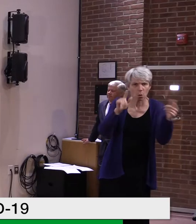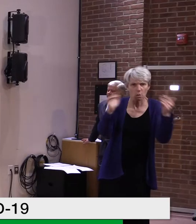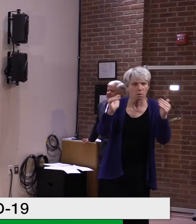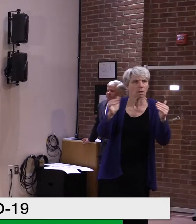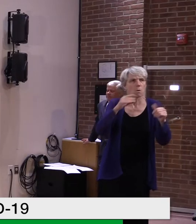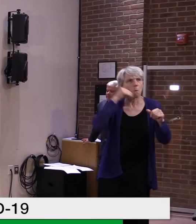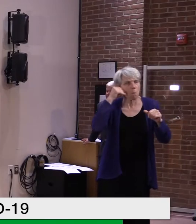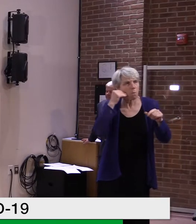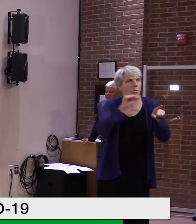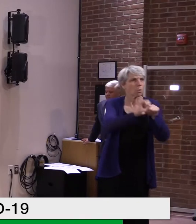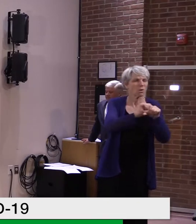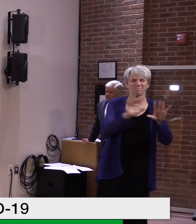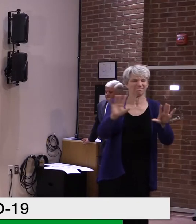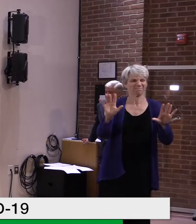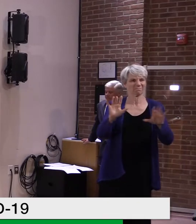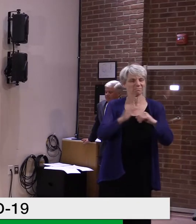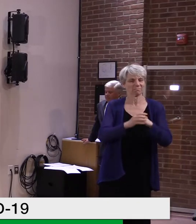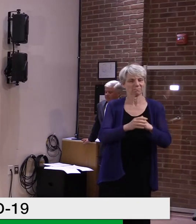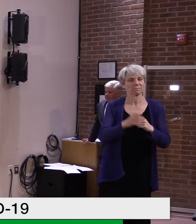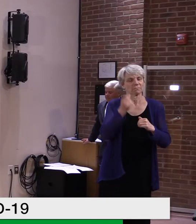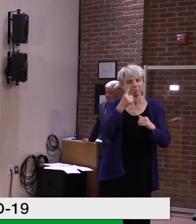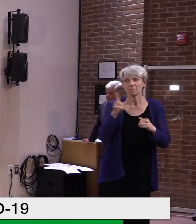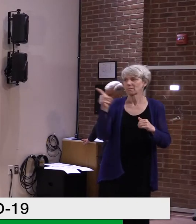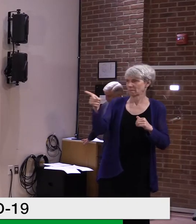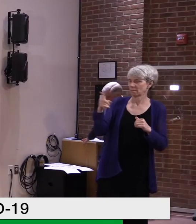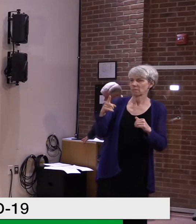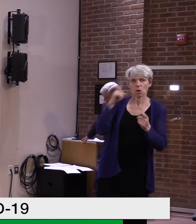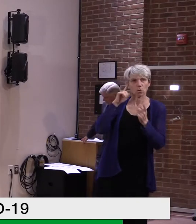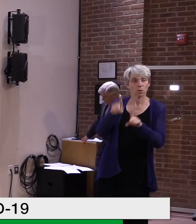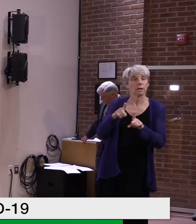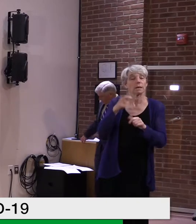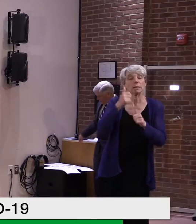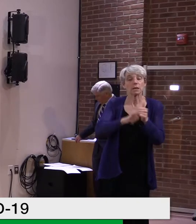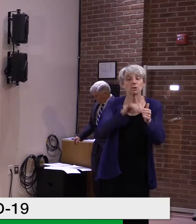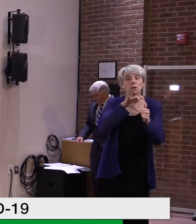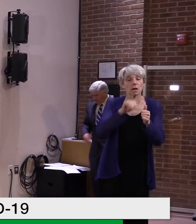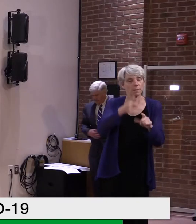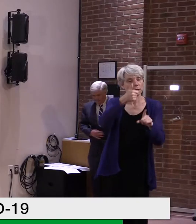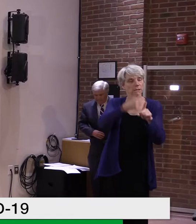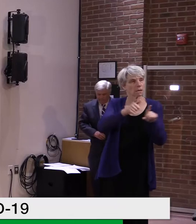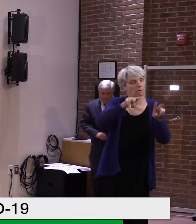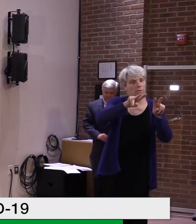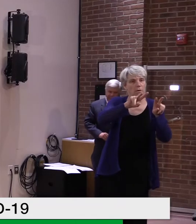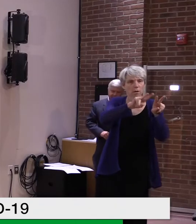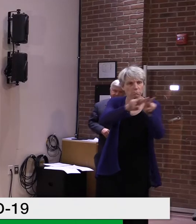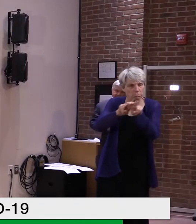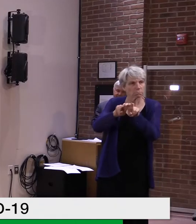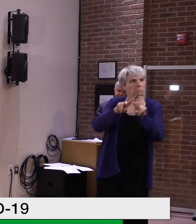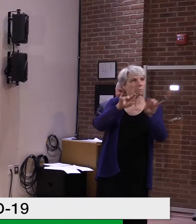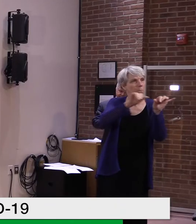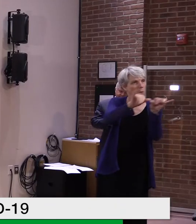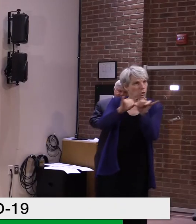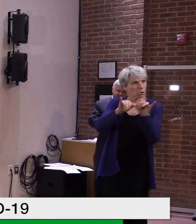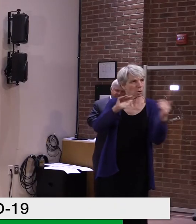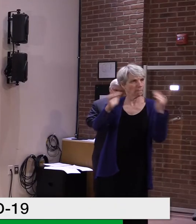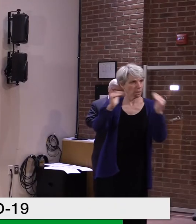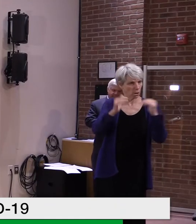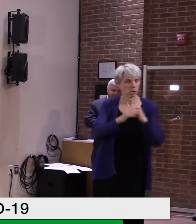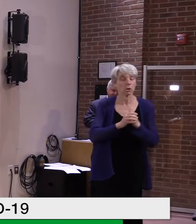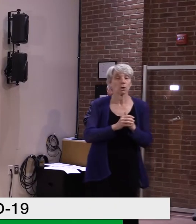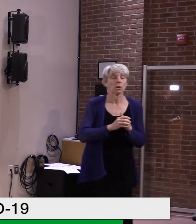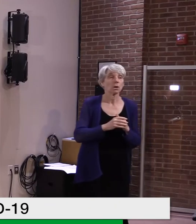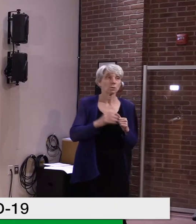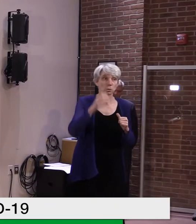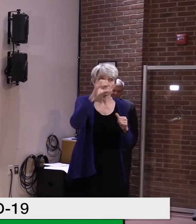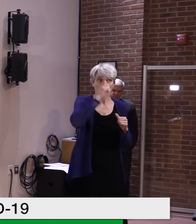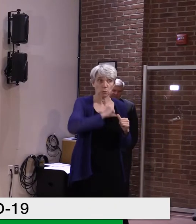would have to determine what production looks like through remote work. I'm assuming more information, and